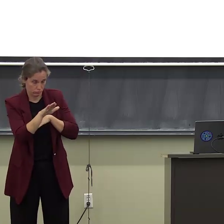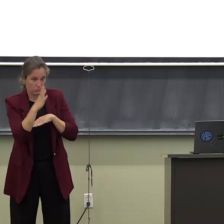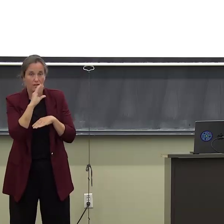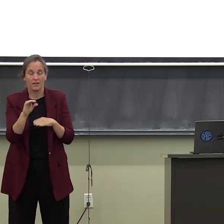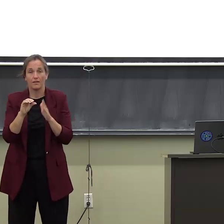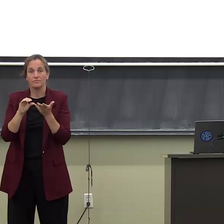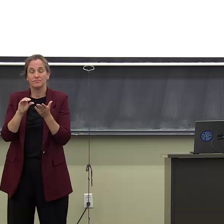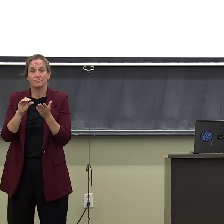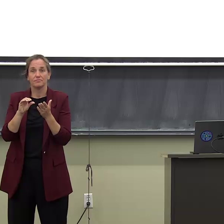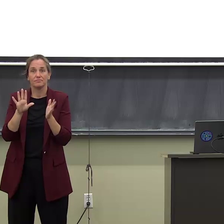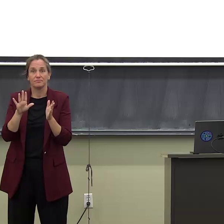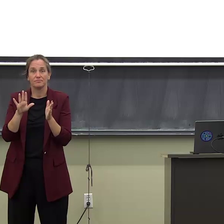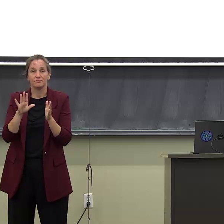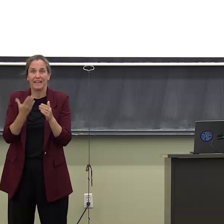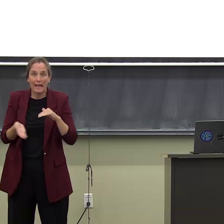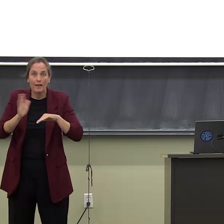amplified,